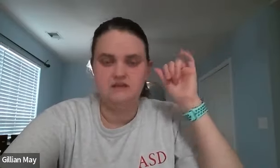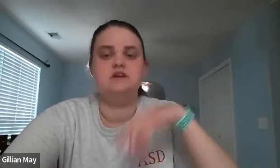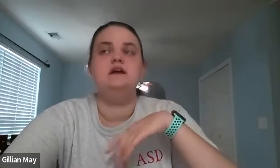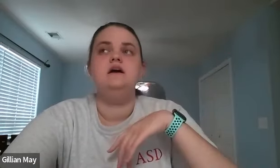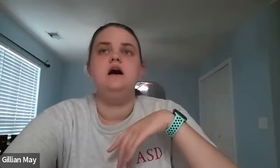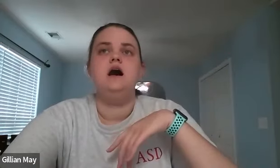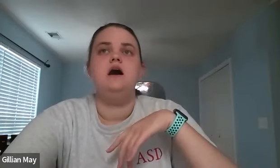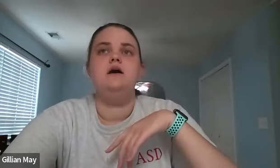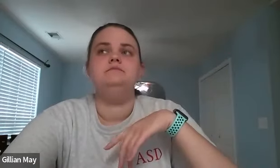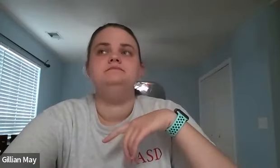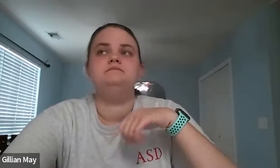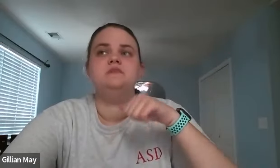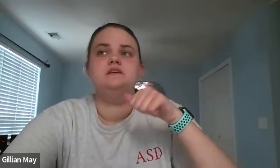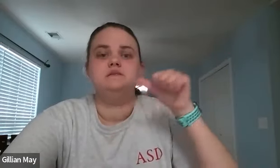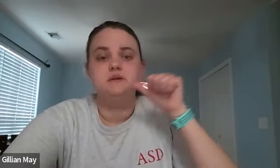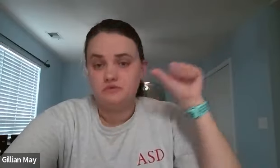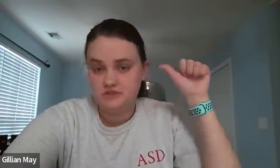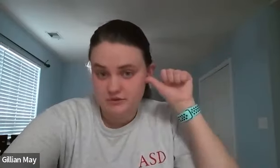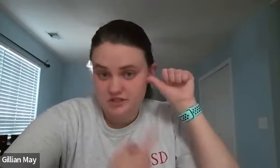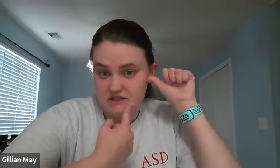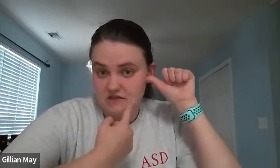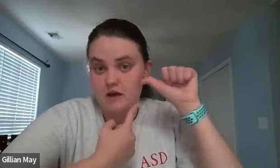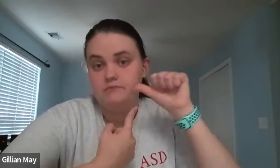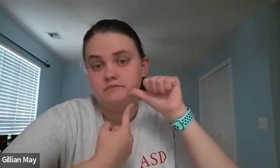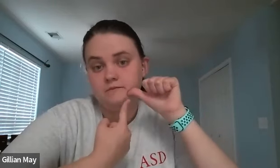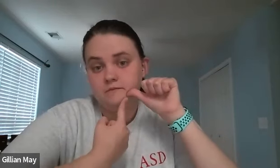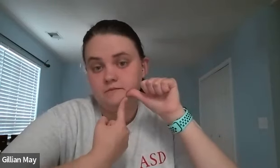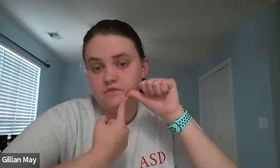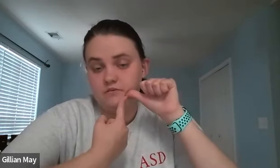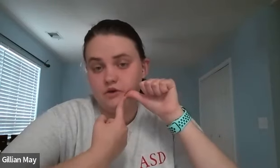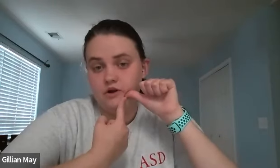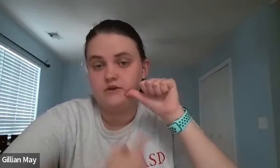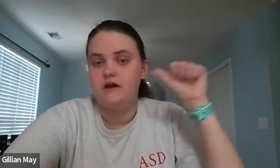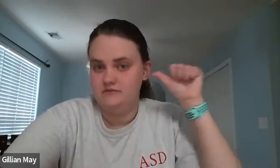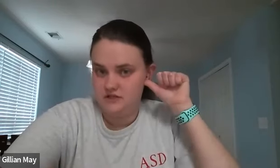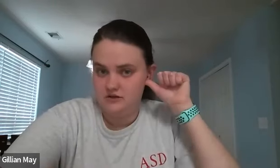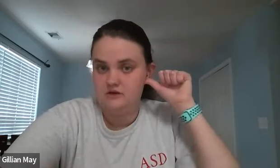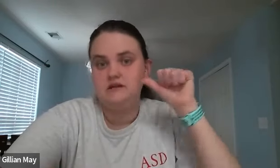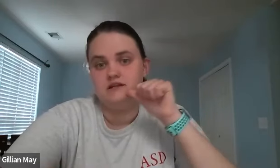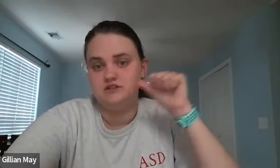Yesterday. Some people will do it with just the thumb from your corner of your mouth to your ear.